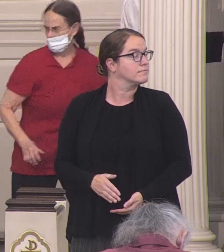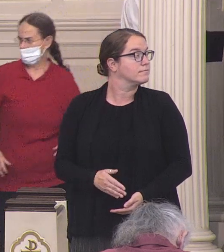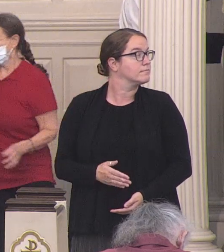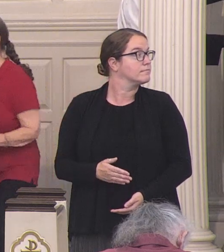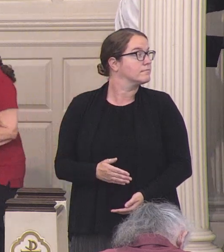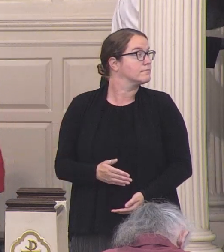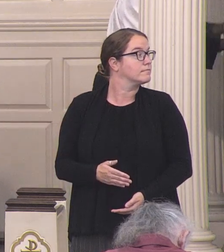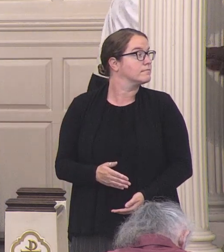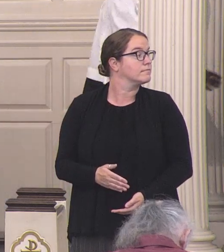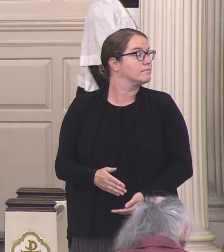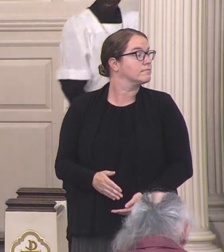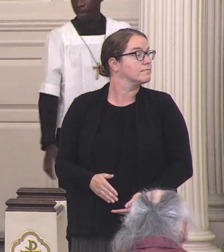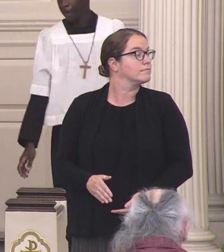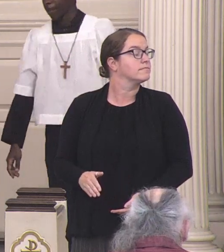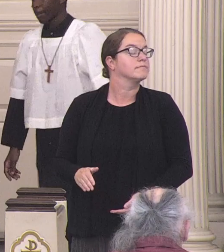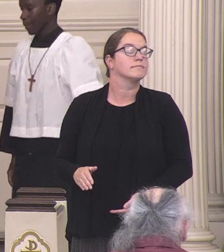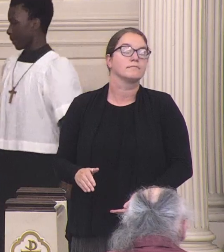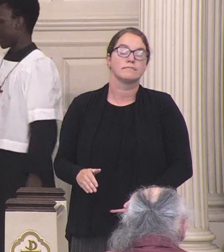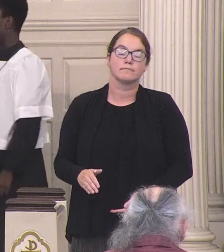saeculorum.